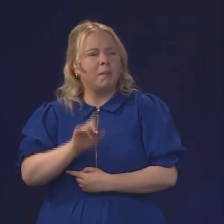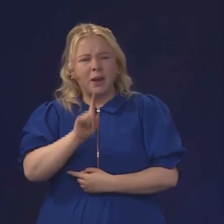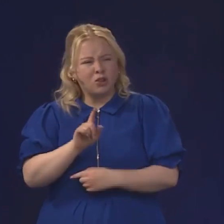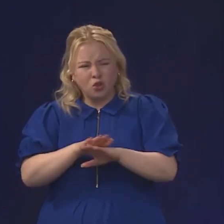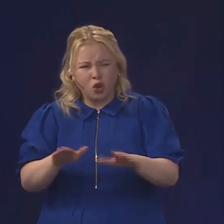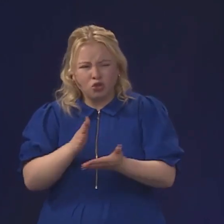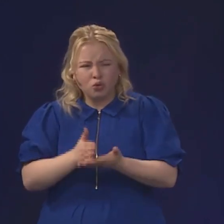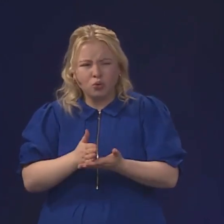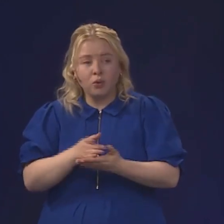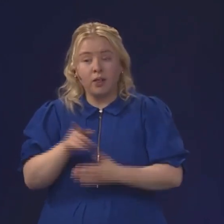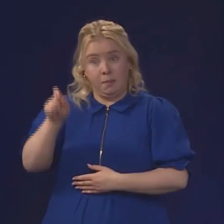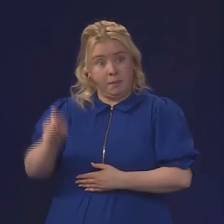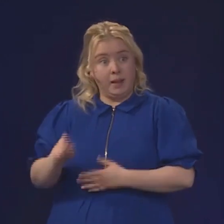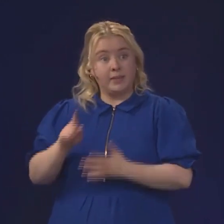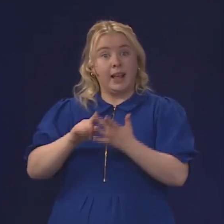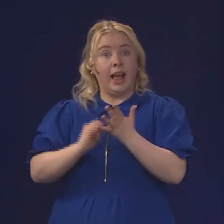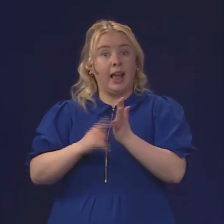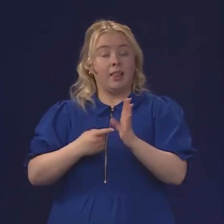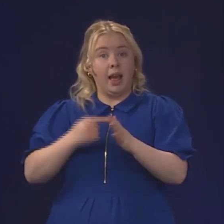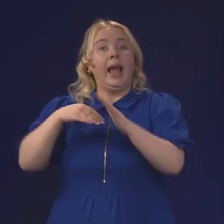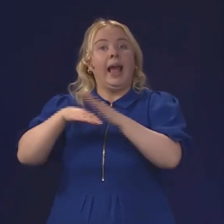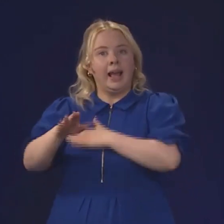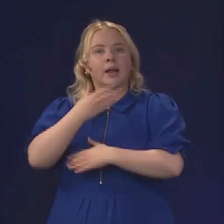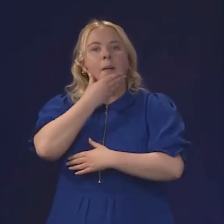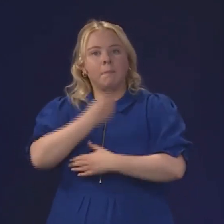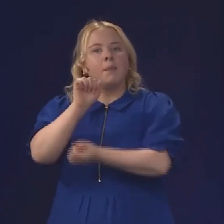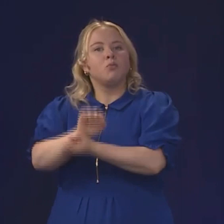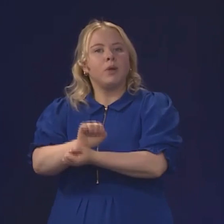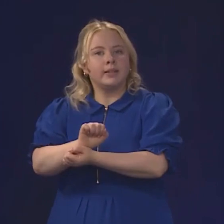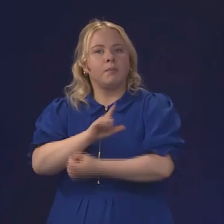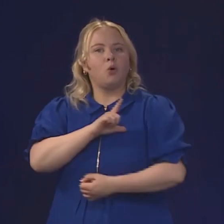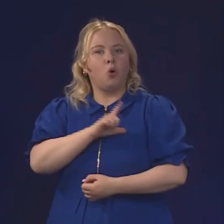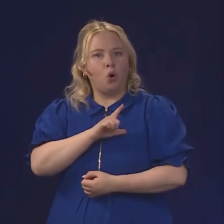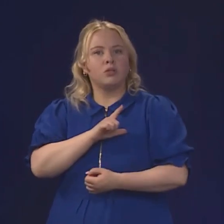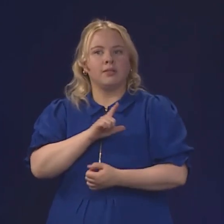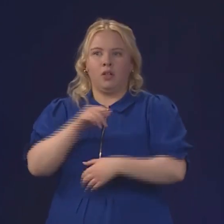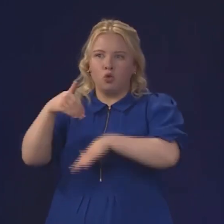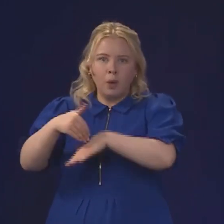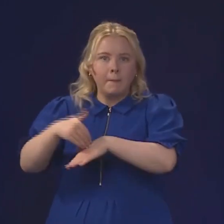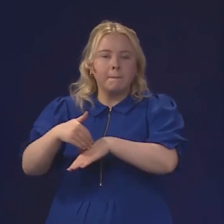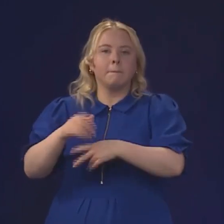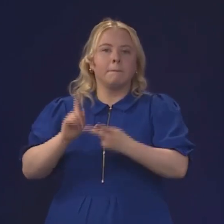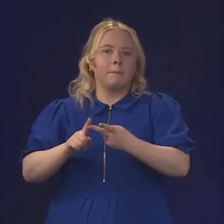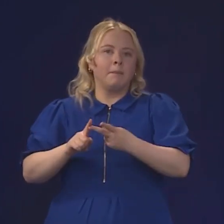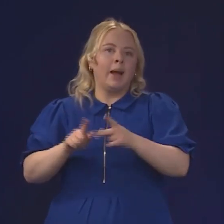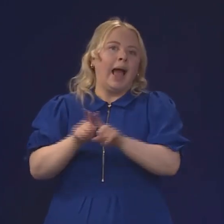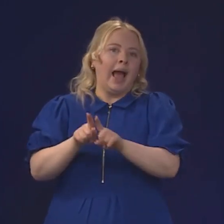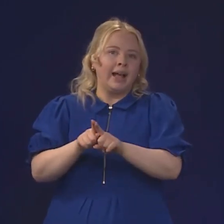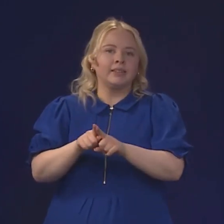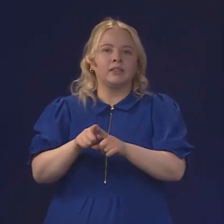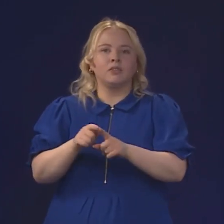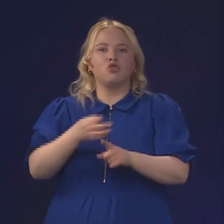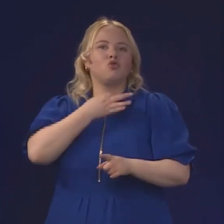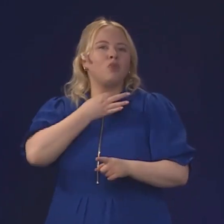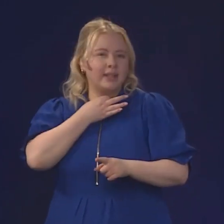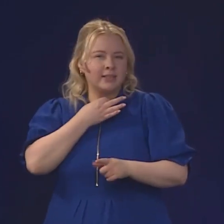So this individual is in a male prison because of the nature of the crime and presumably the nature of the risk that